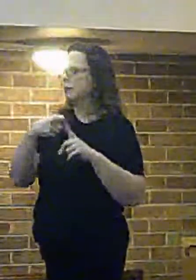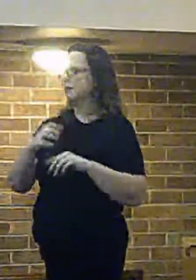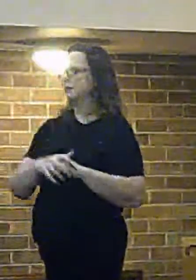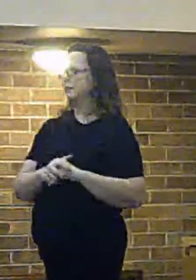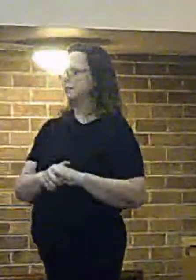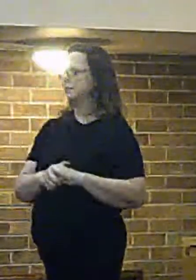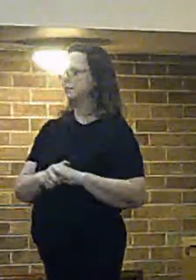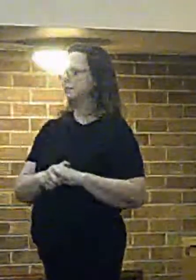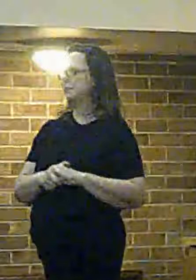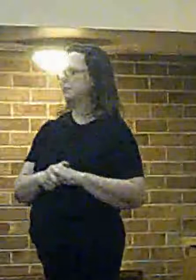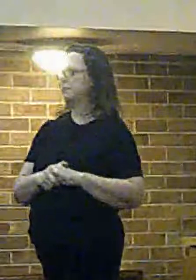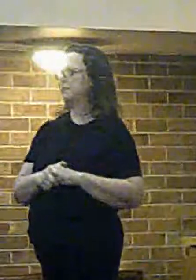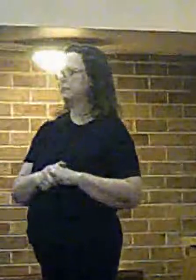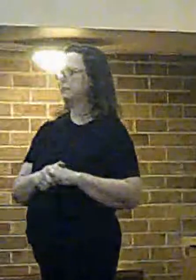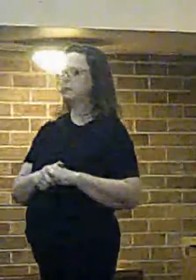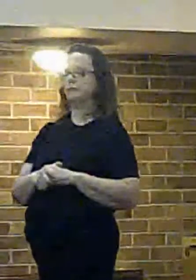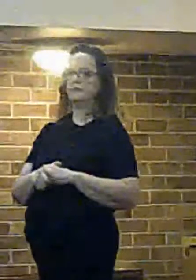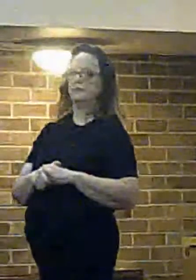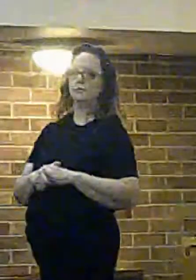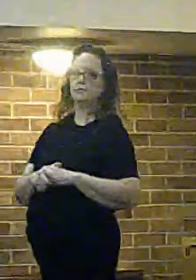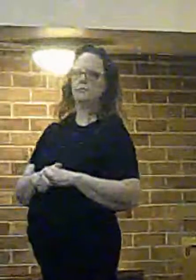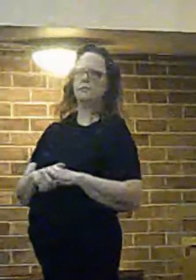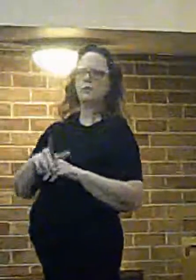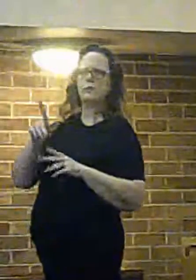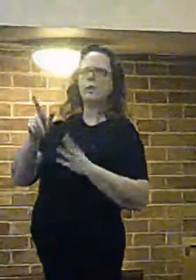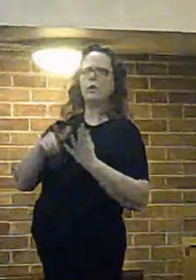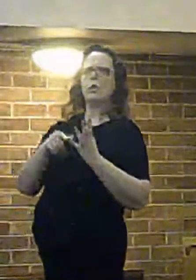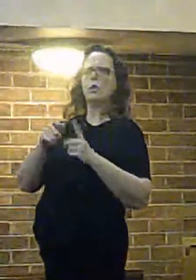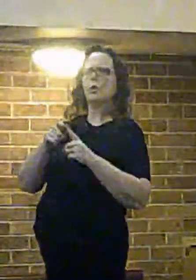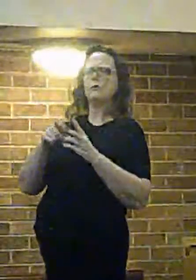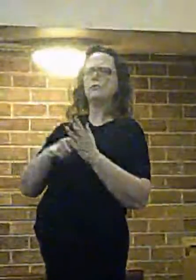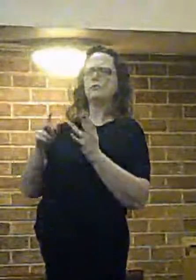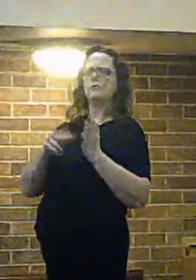the reality. What about Upton people? You're going to